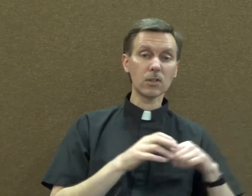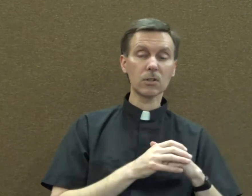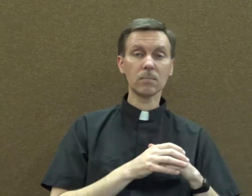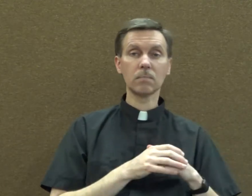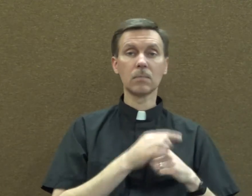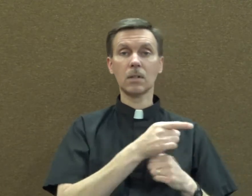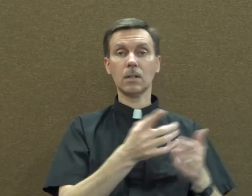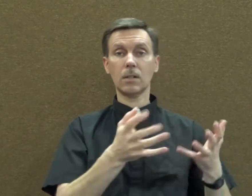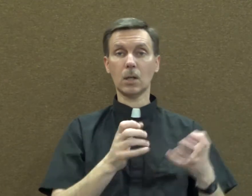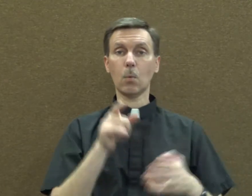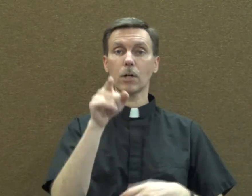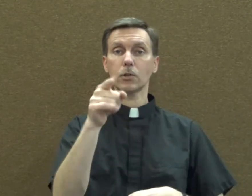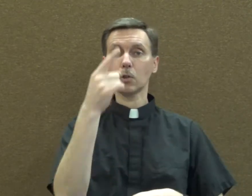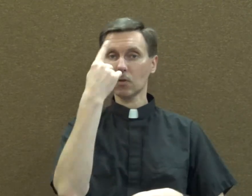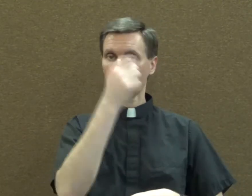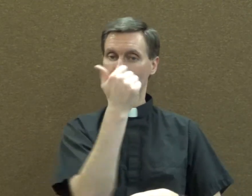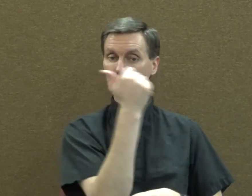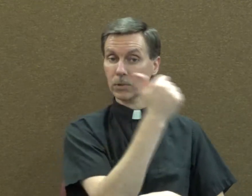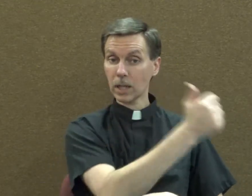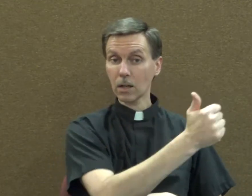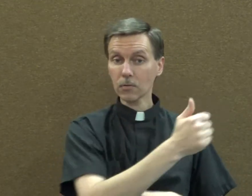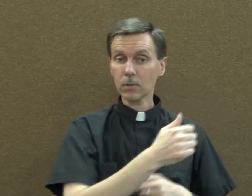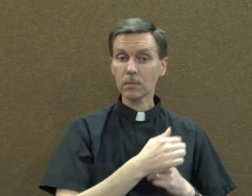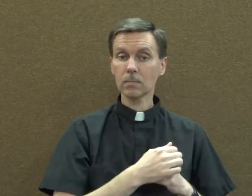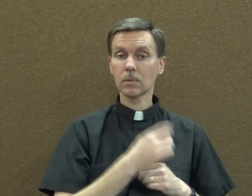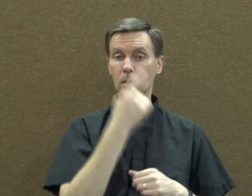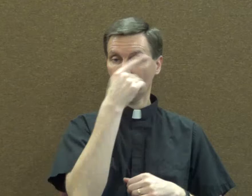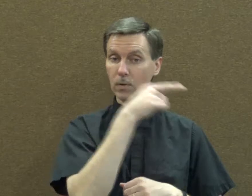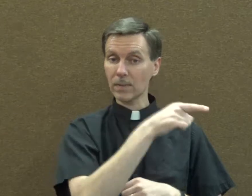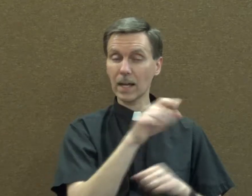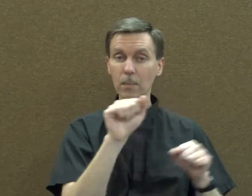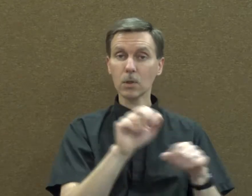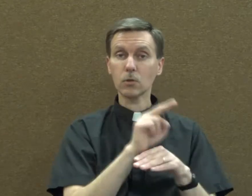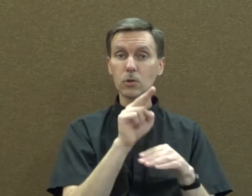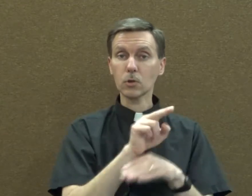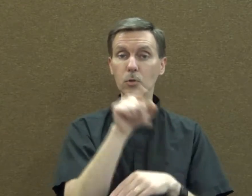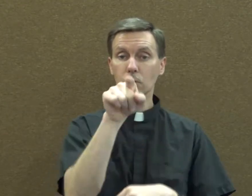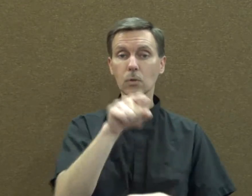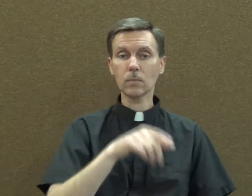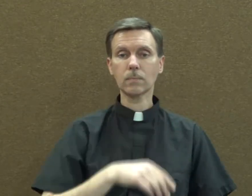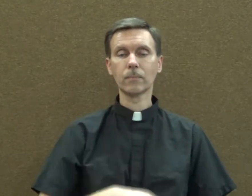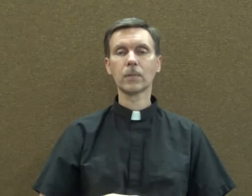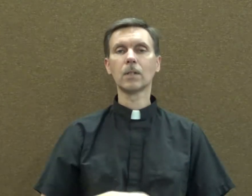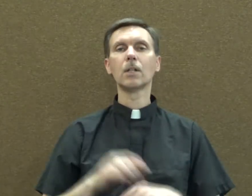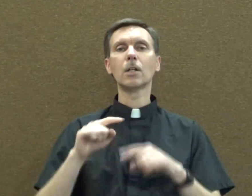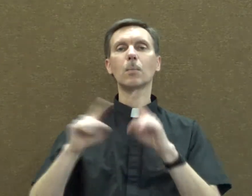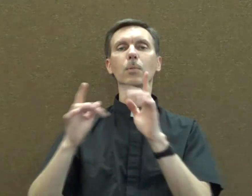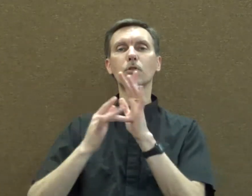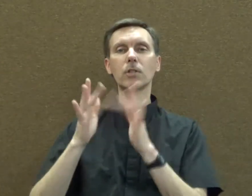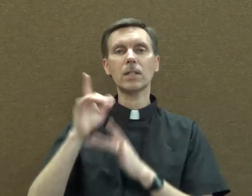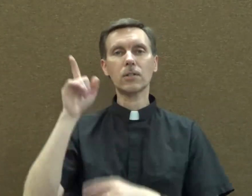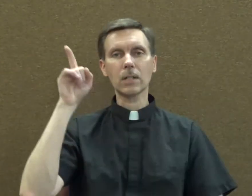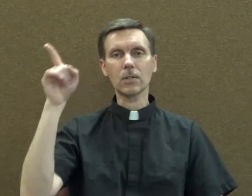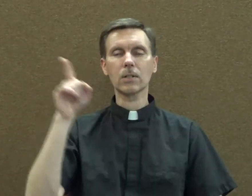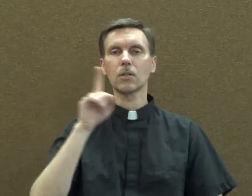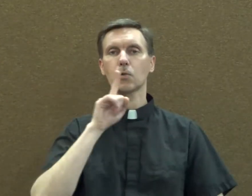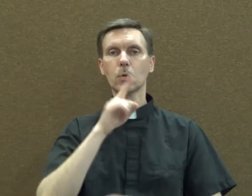selfish. They want you for themselves, for them to use you. But Jesus